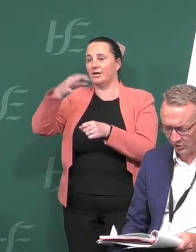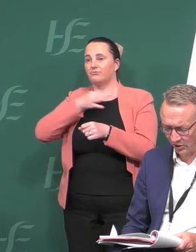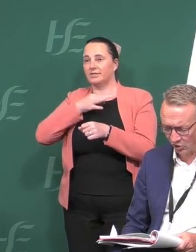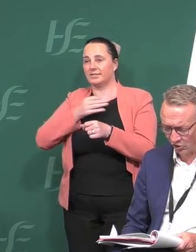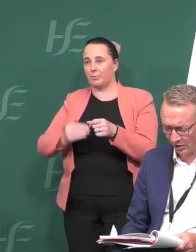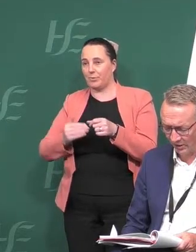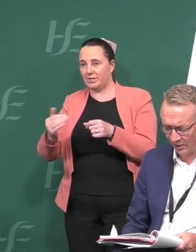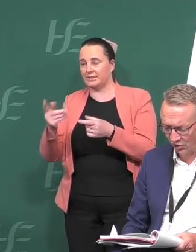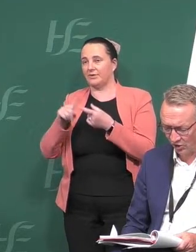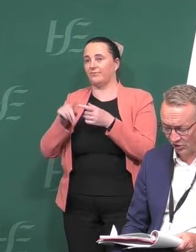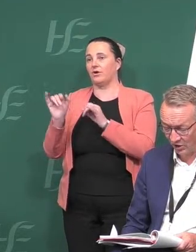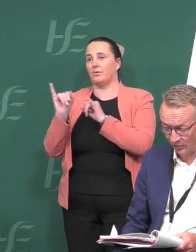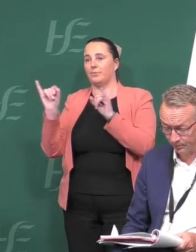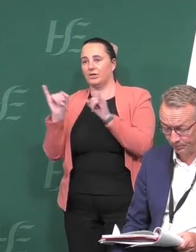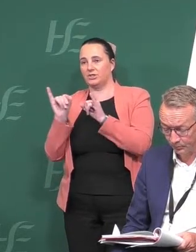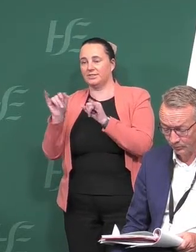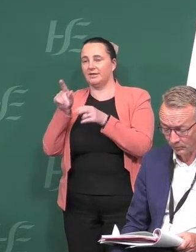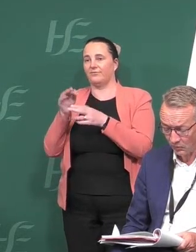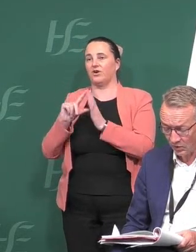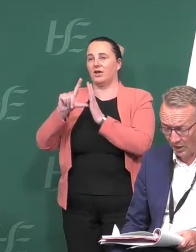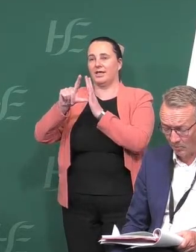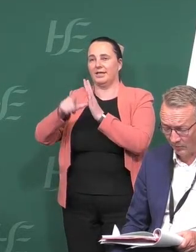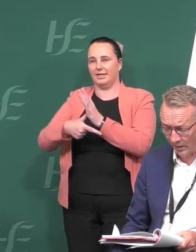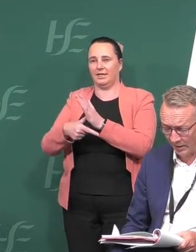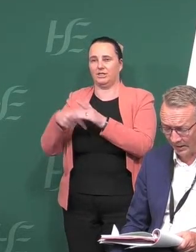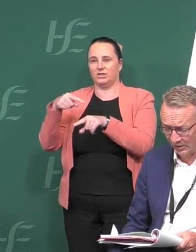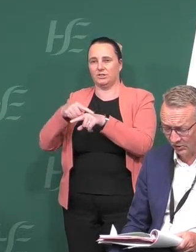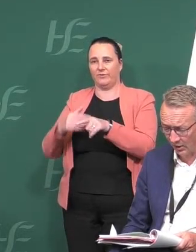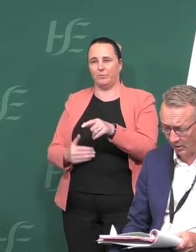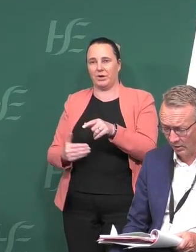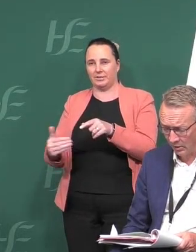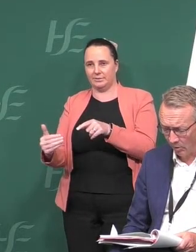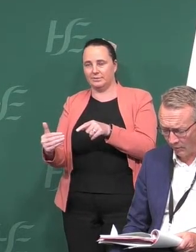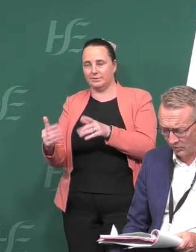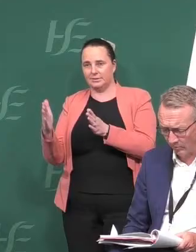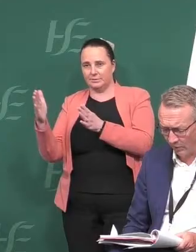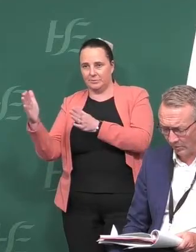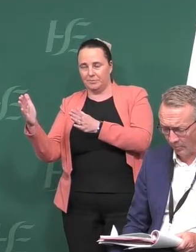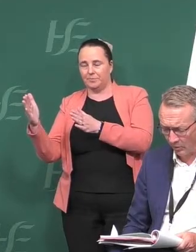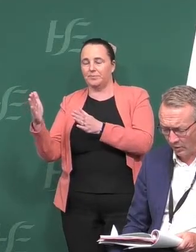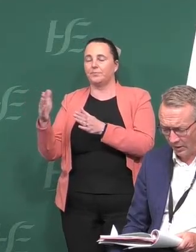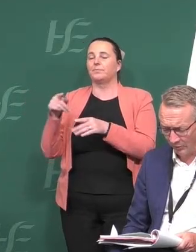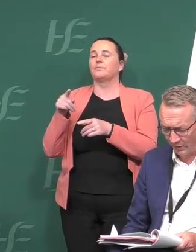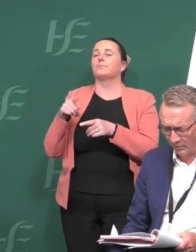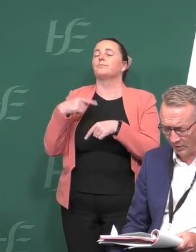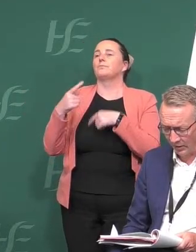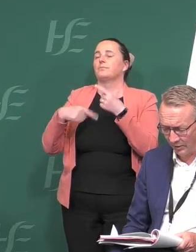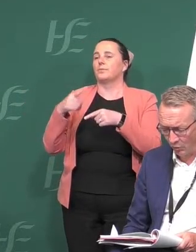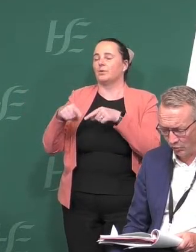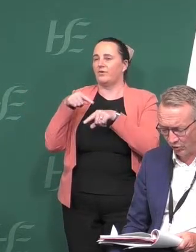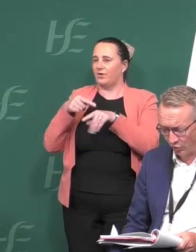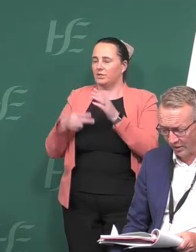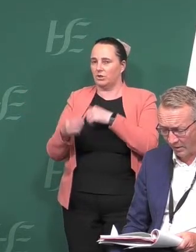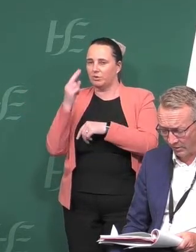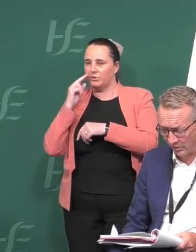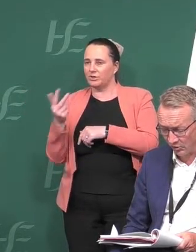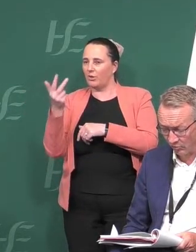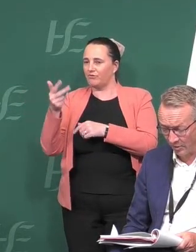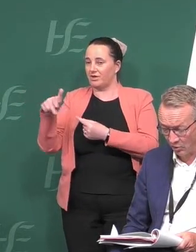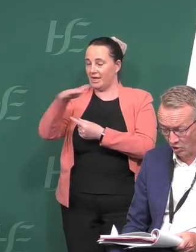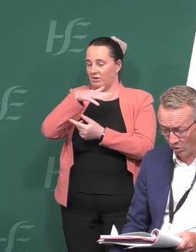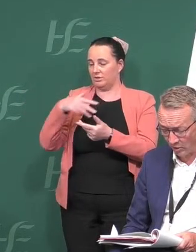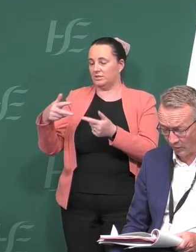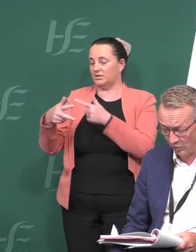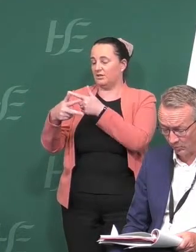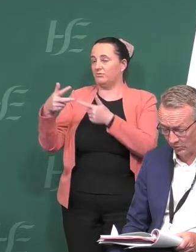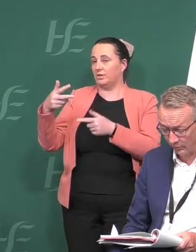emergency presentations in late gestation. And we've analysed, obviously we followed up and found that in those 3 areas, the